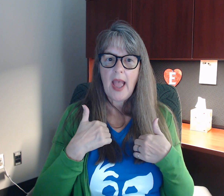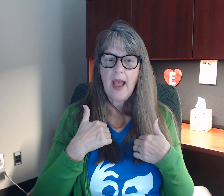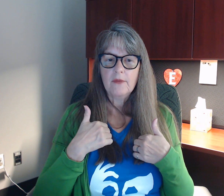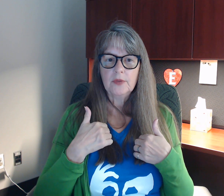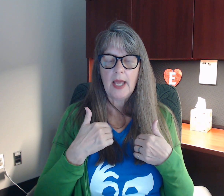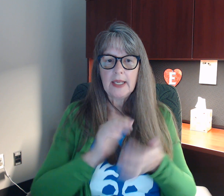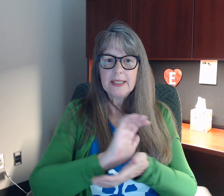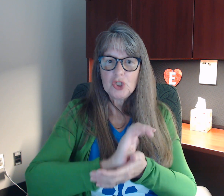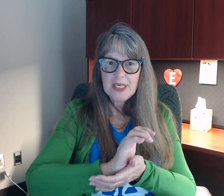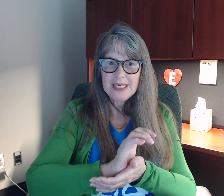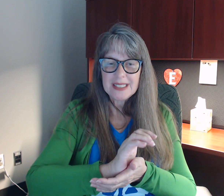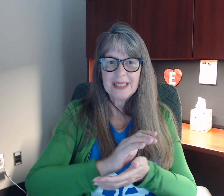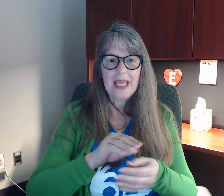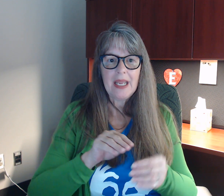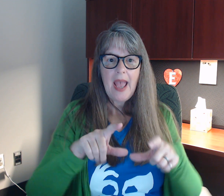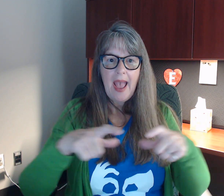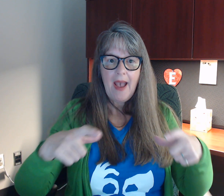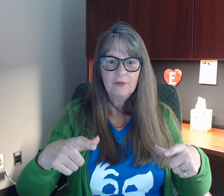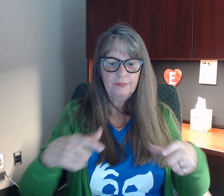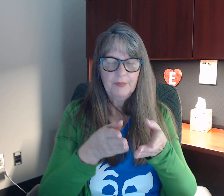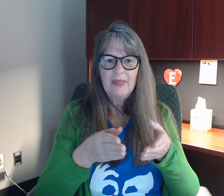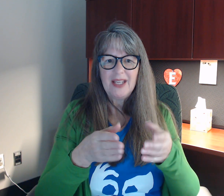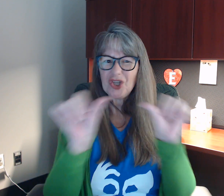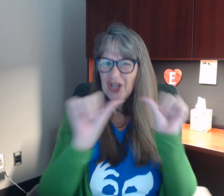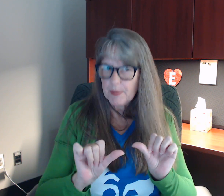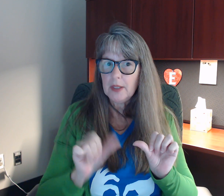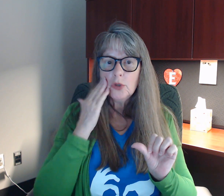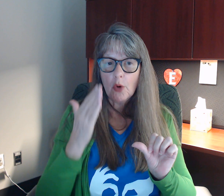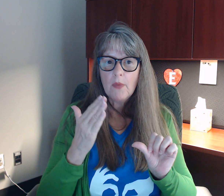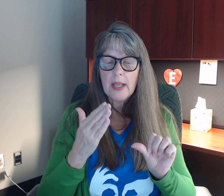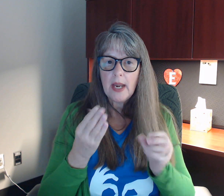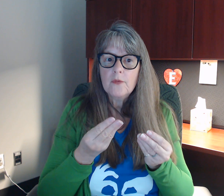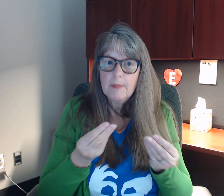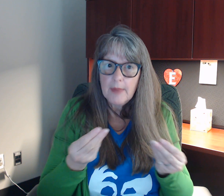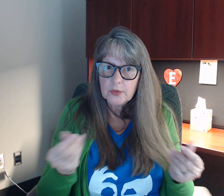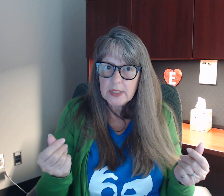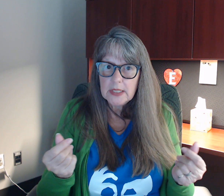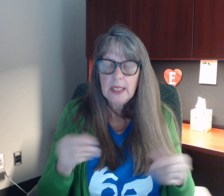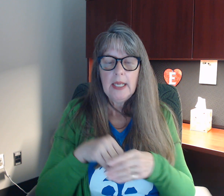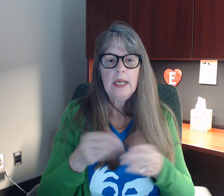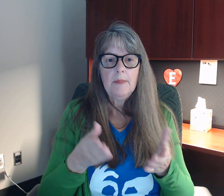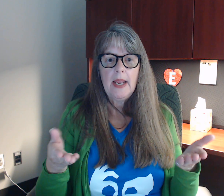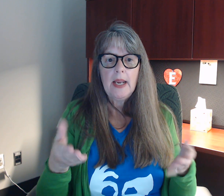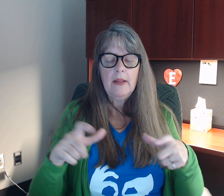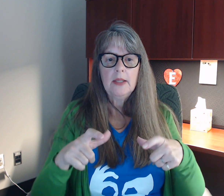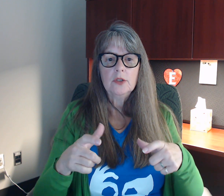have like cheese that they have, and they shape it, and they kind of melt it in a pan and